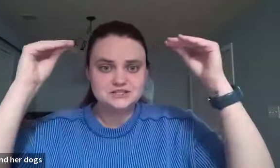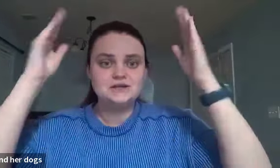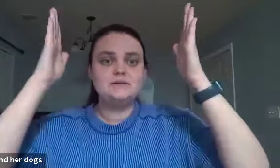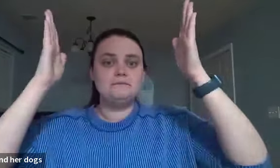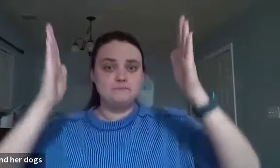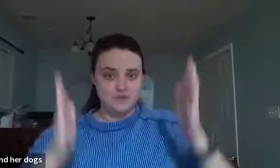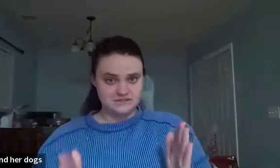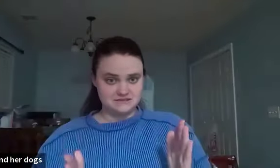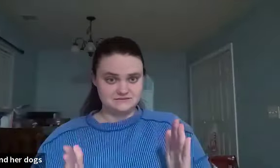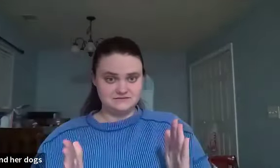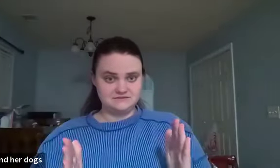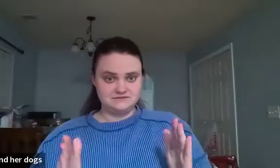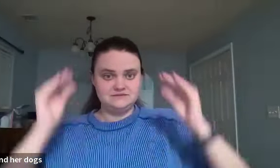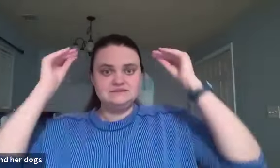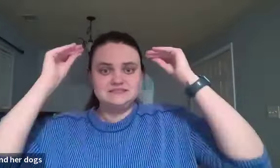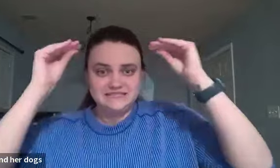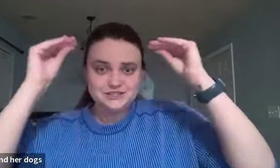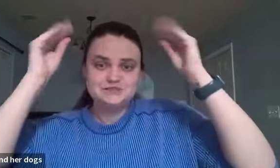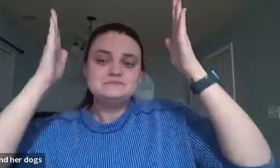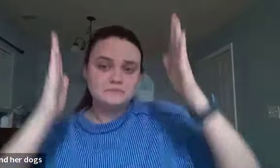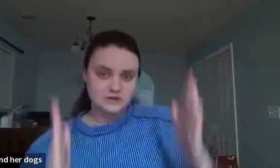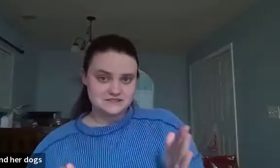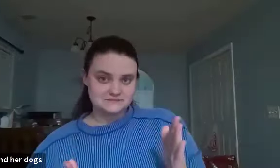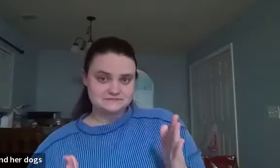teach person, teach person.